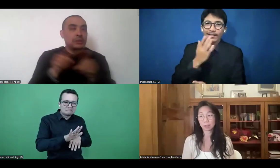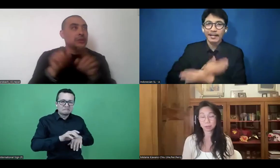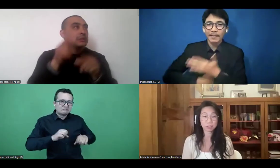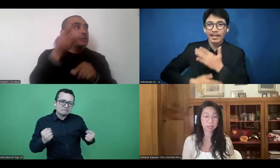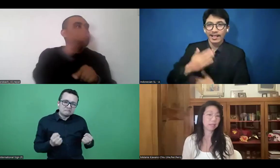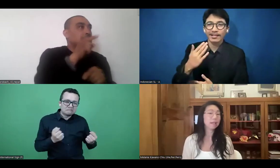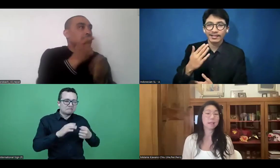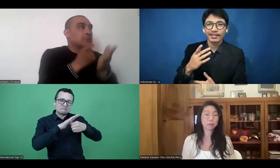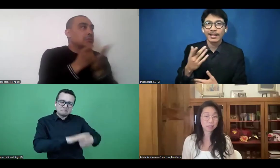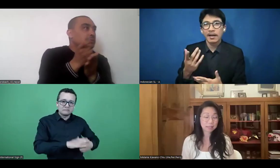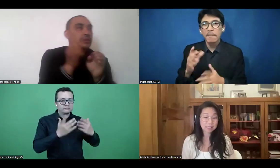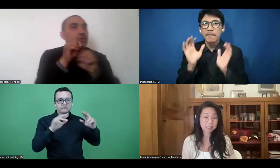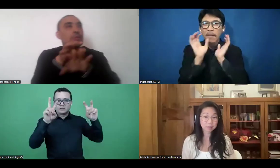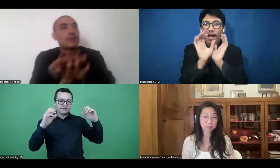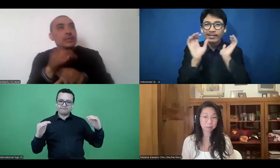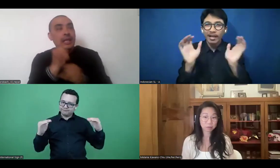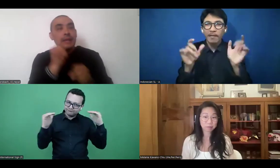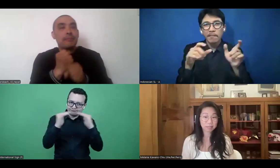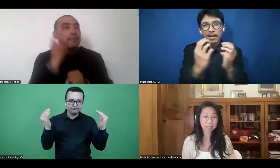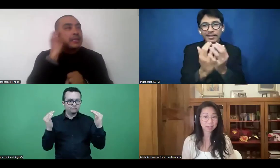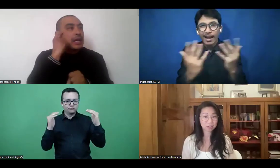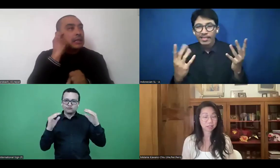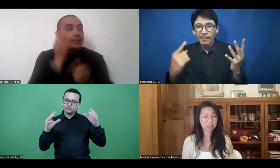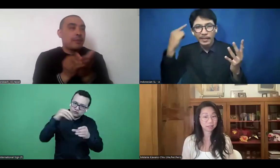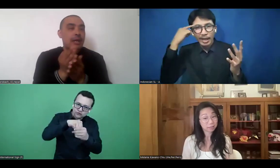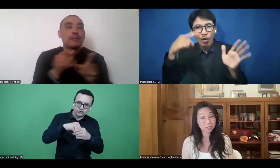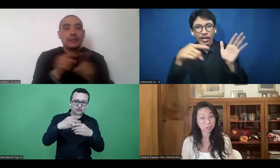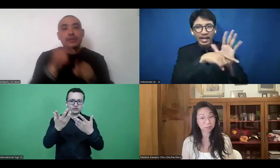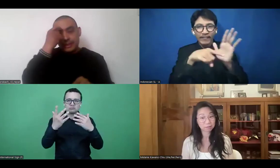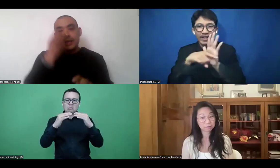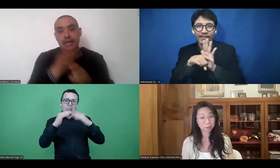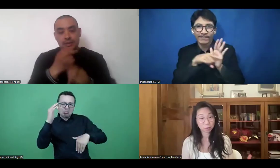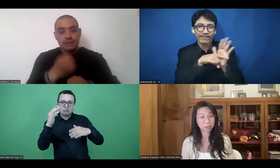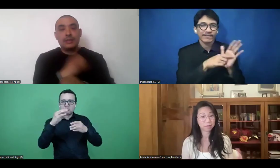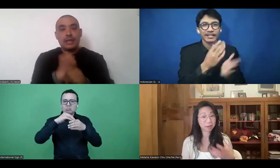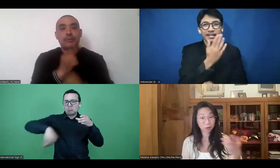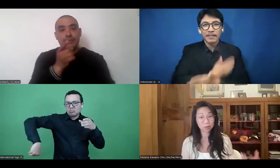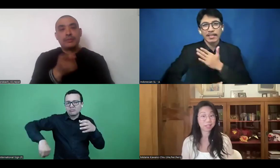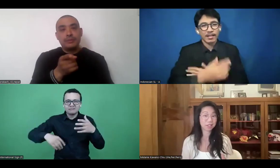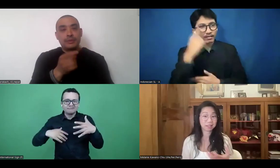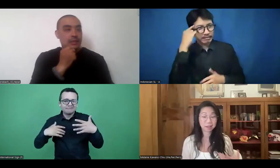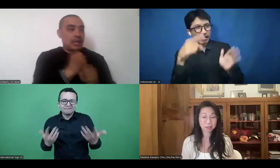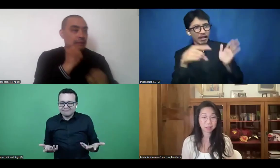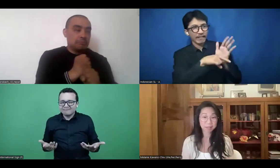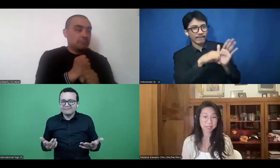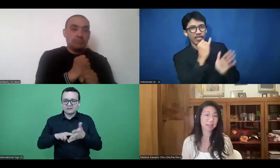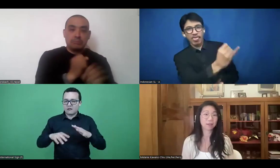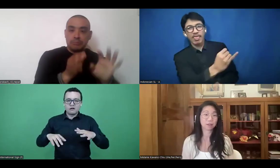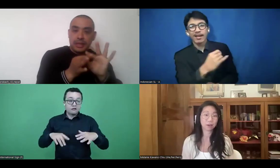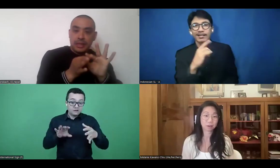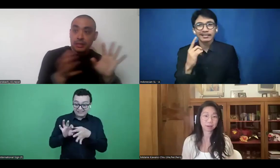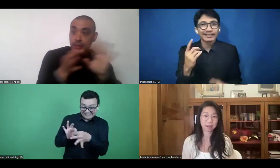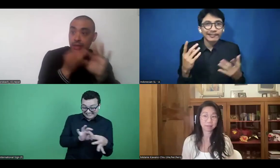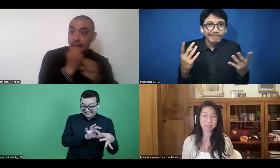and inclusion within the disability movement actually could hinder the work of that coalition coming